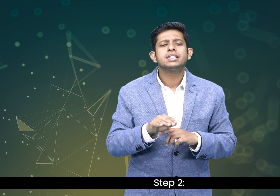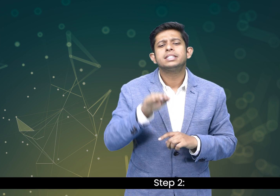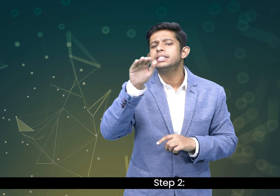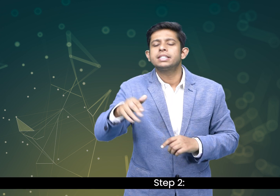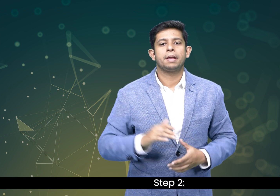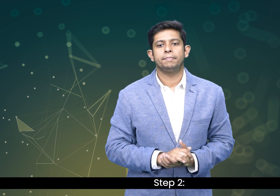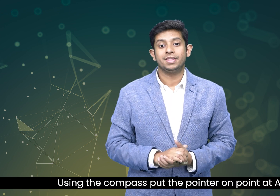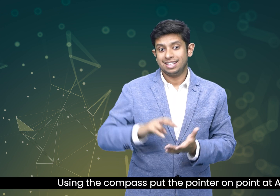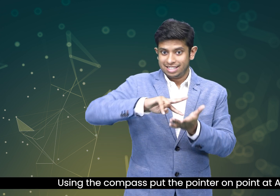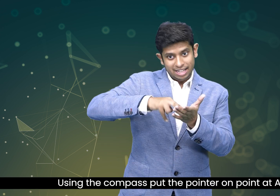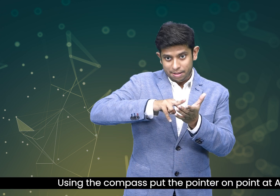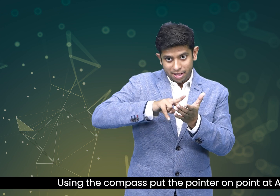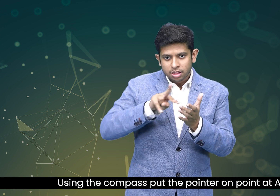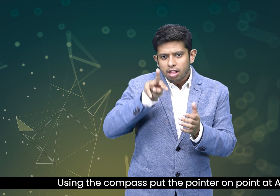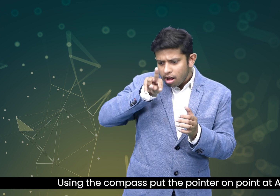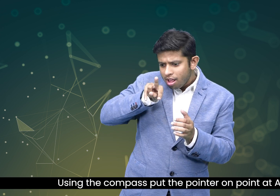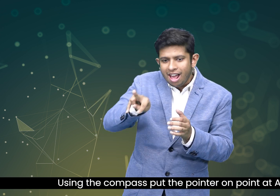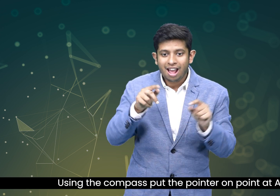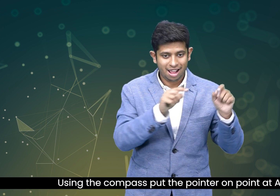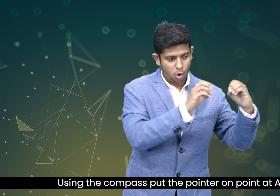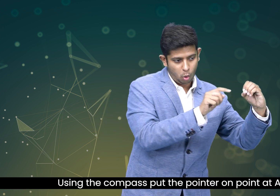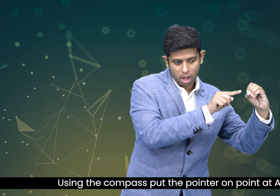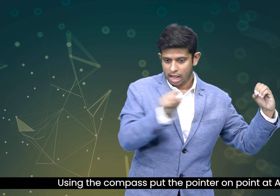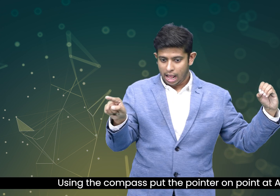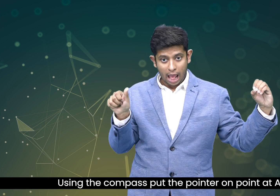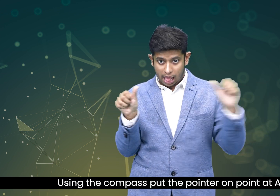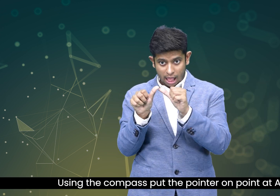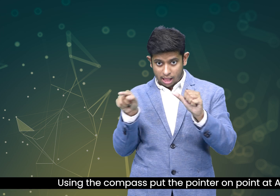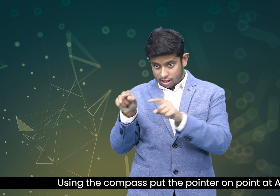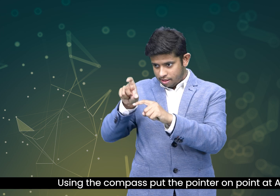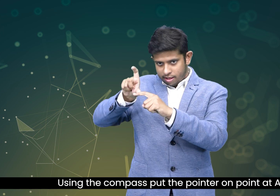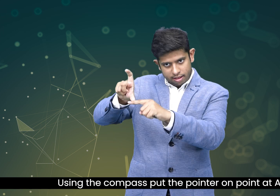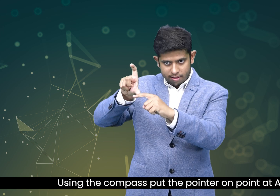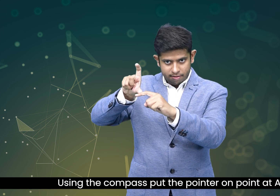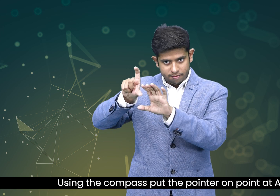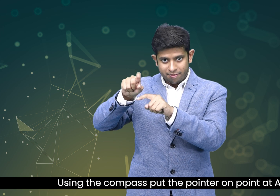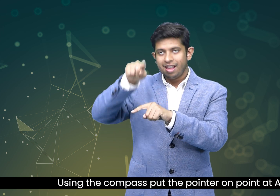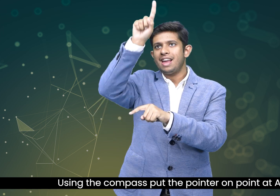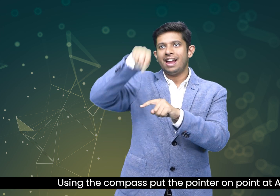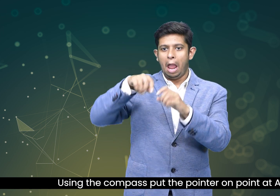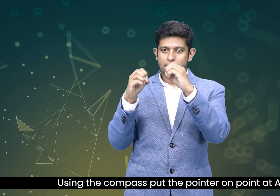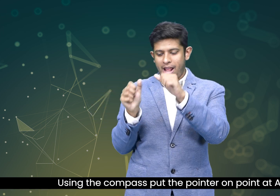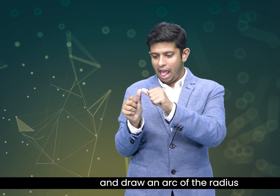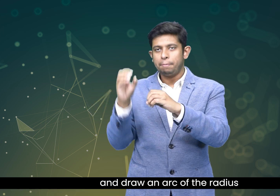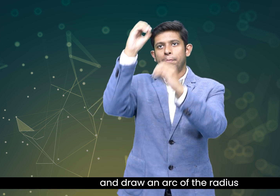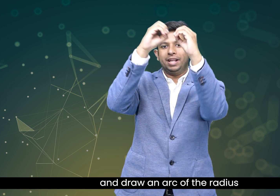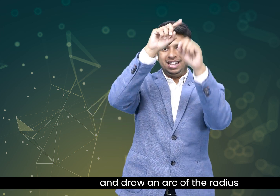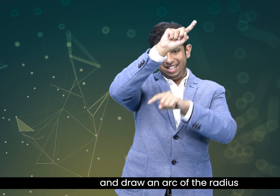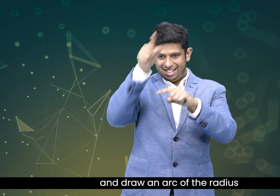Step 2. Using the compass, put the pointer on point at A and draw an arc of the